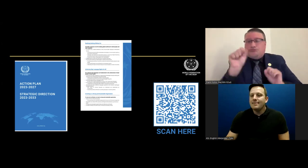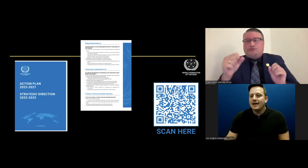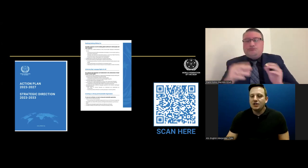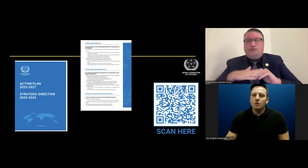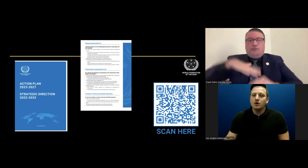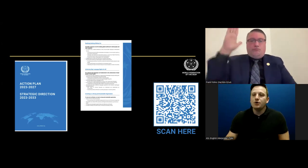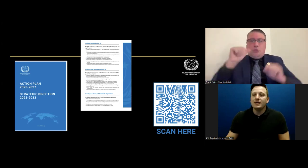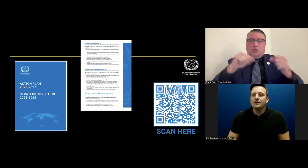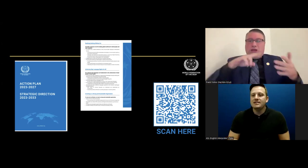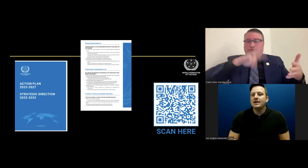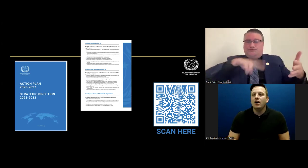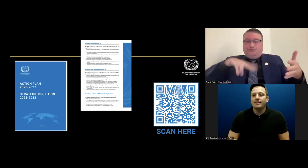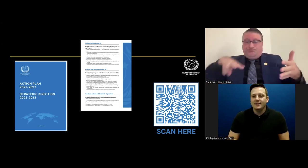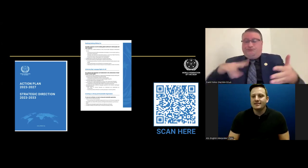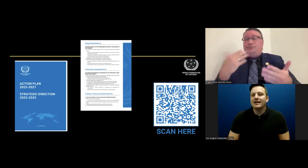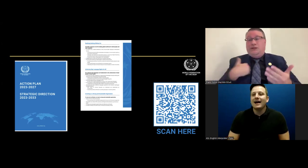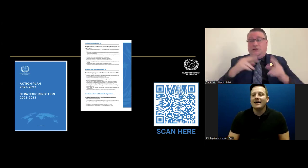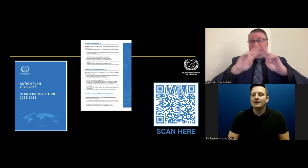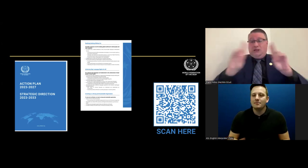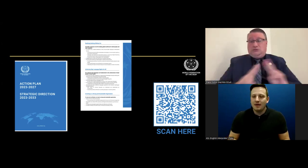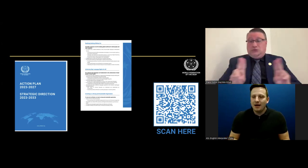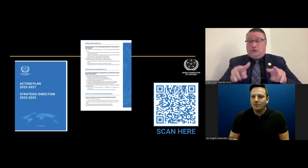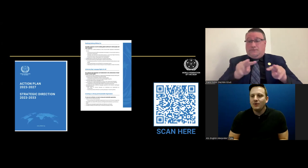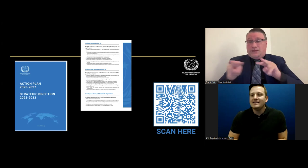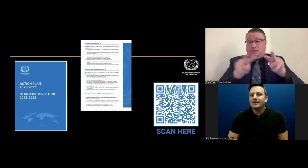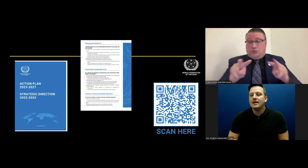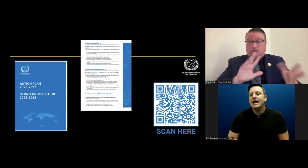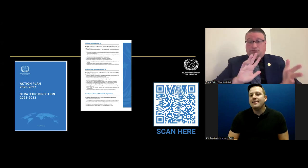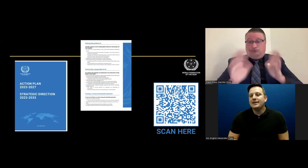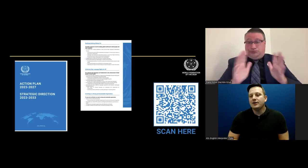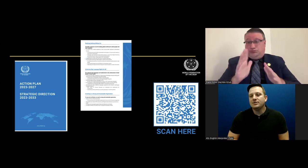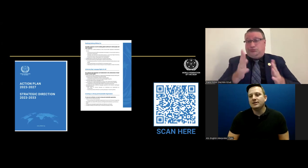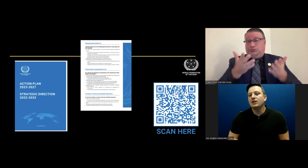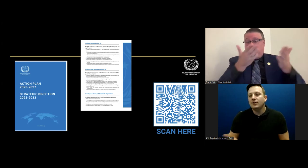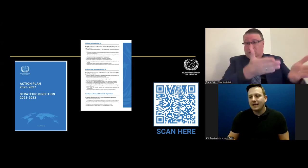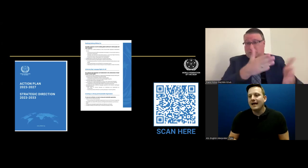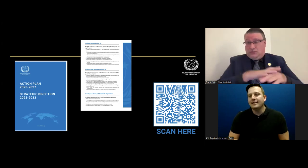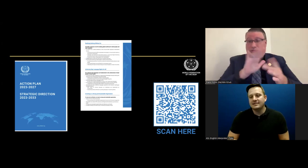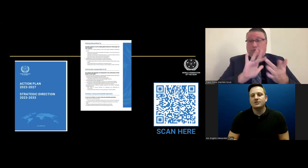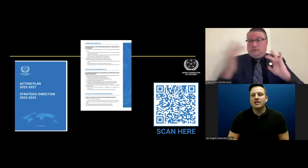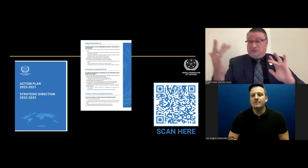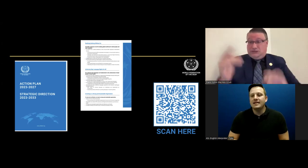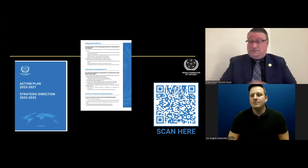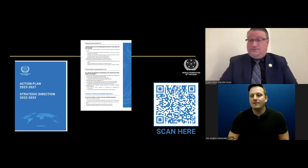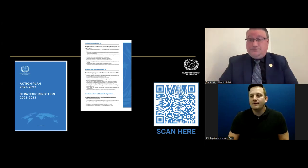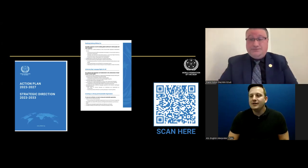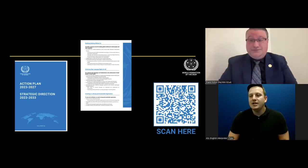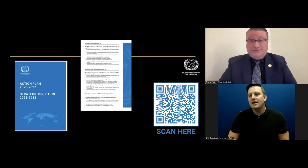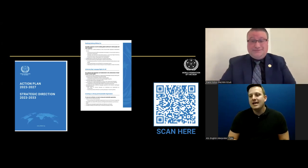that QR code that you see on this PowerPoint here, and then you're able to look at this document in more information. It